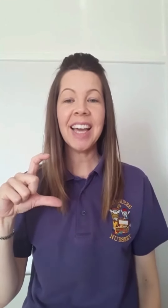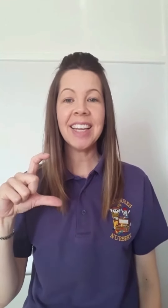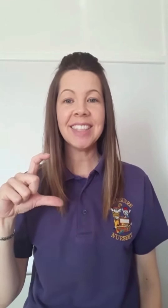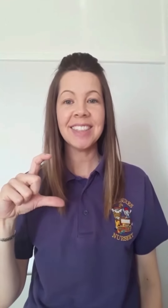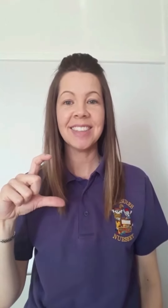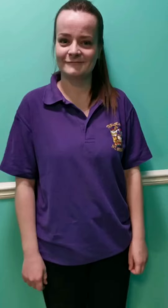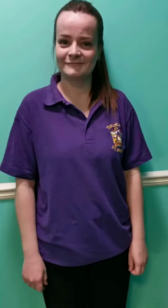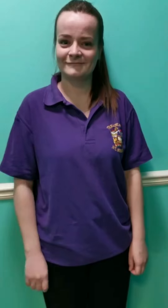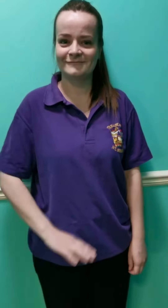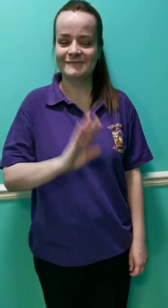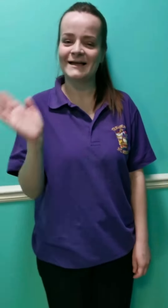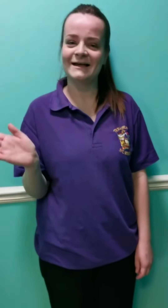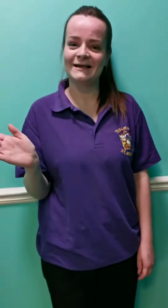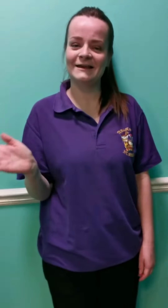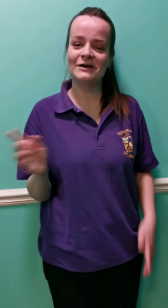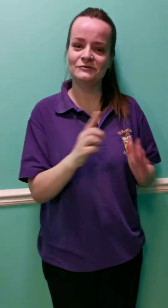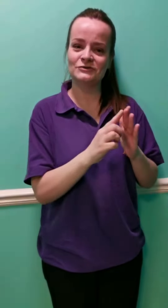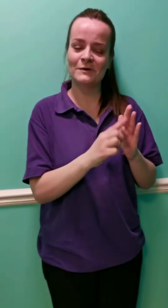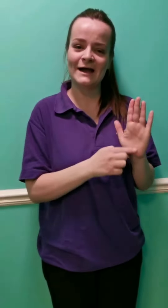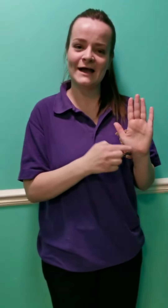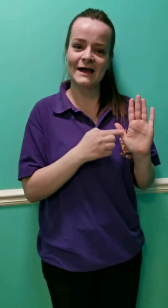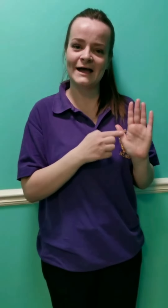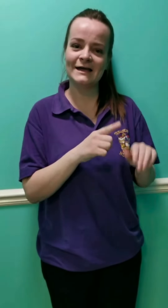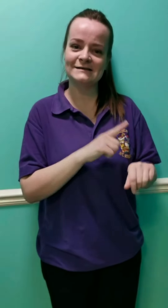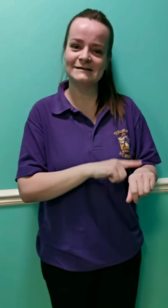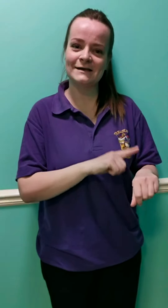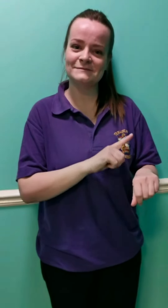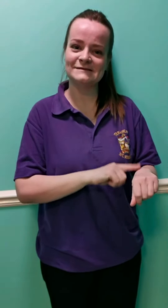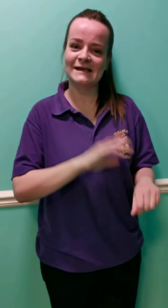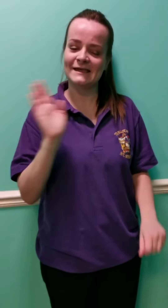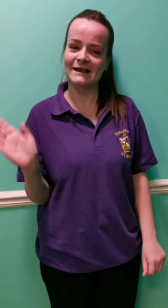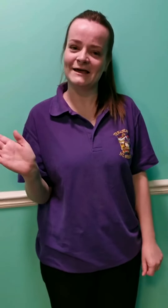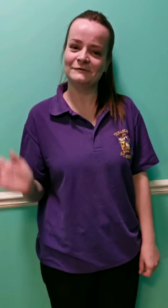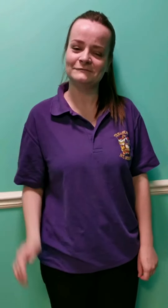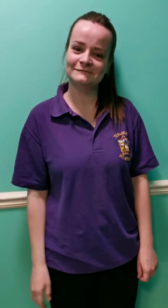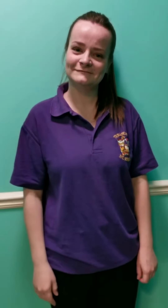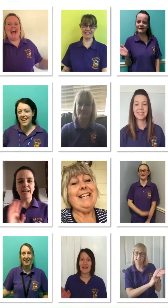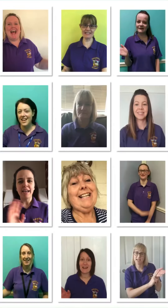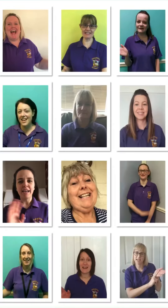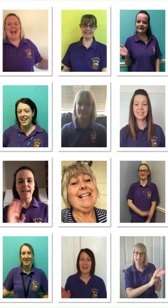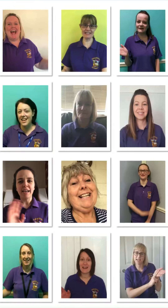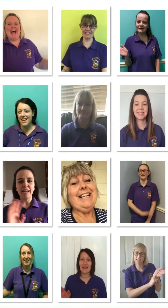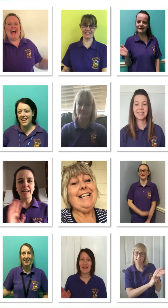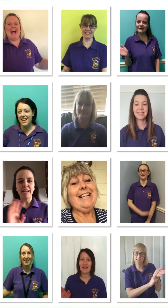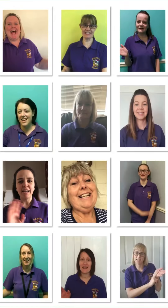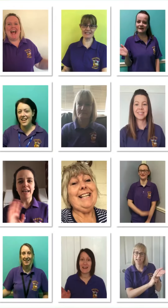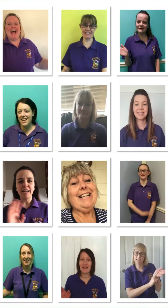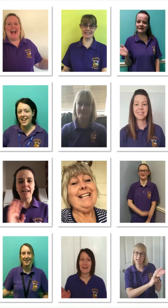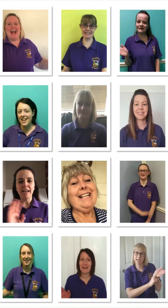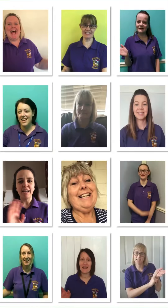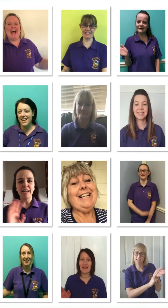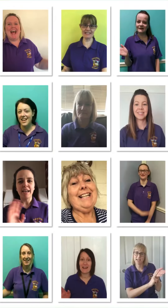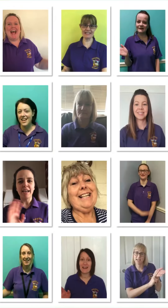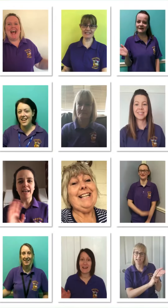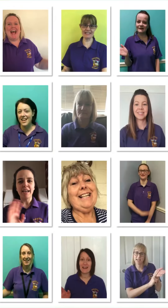Caroline. Hello, Joanne. It's time to say hello. Hello, everyone.